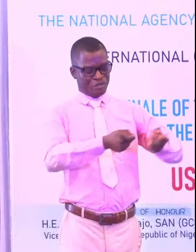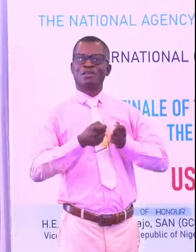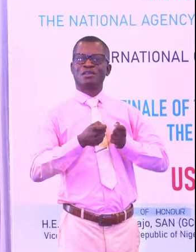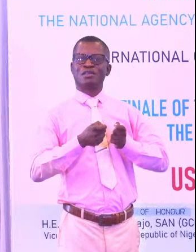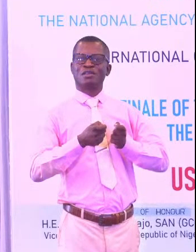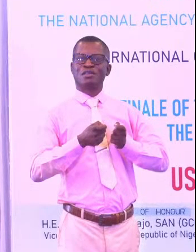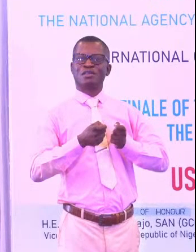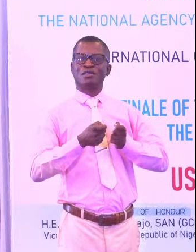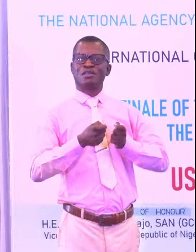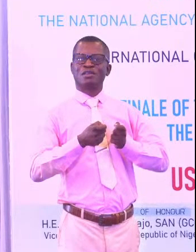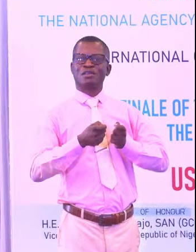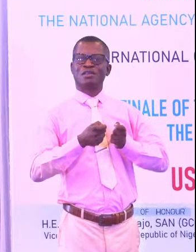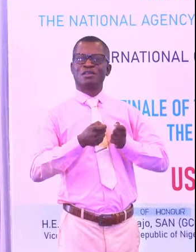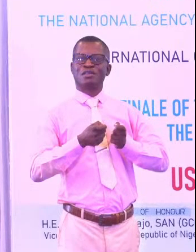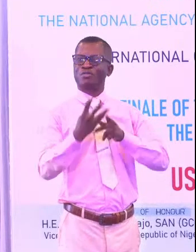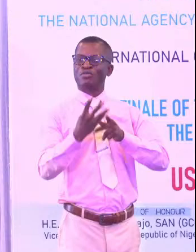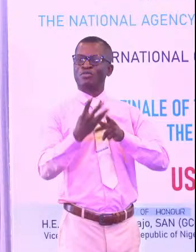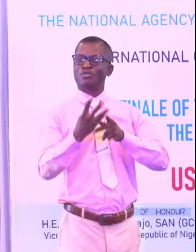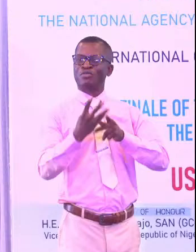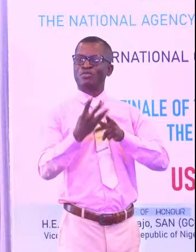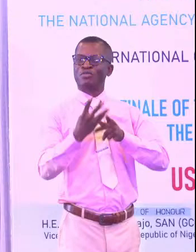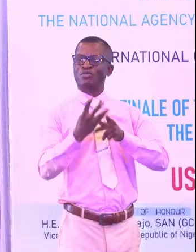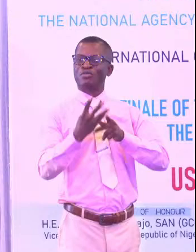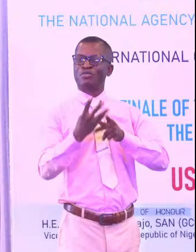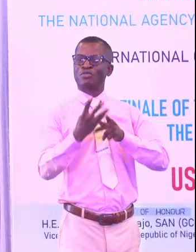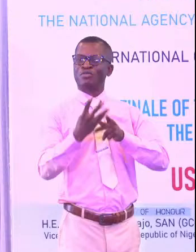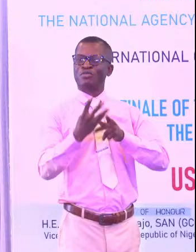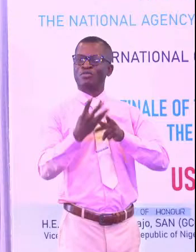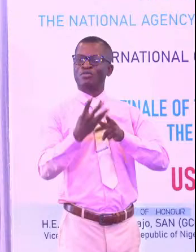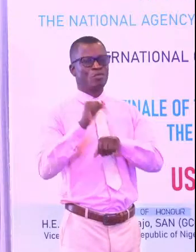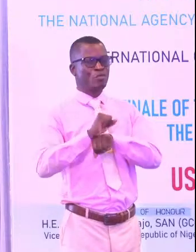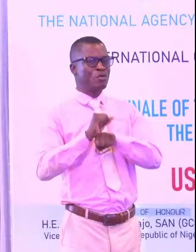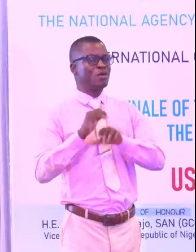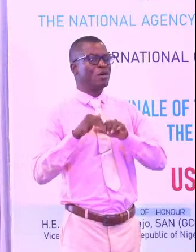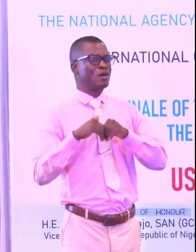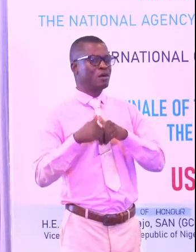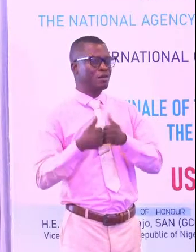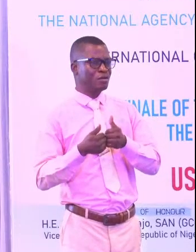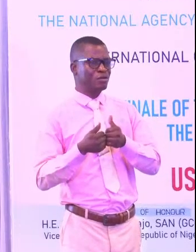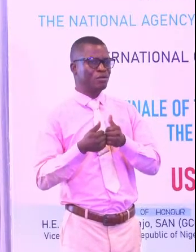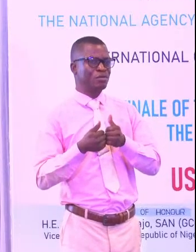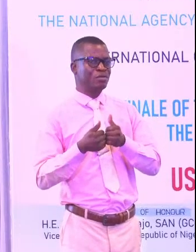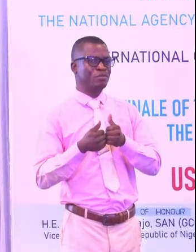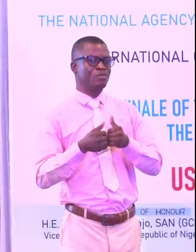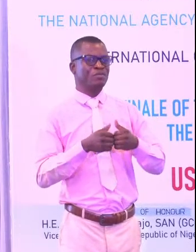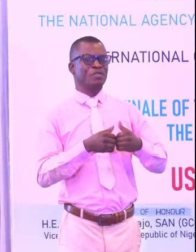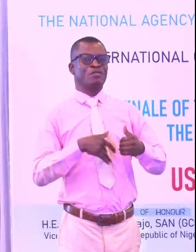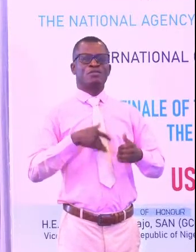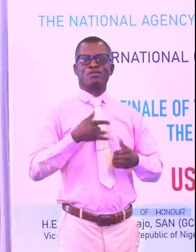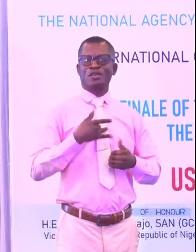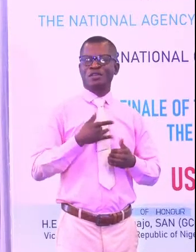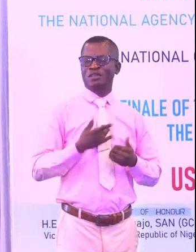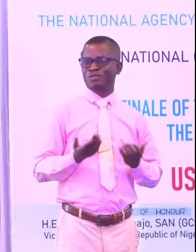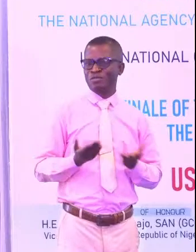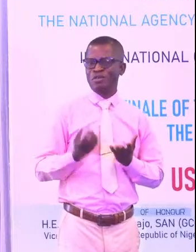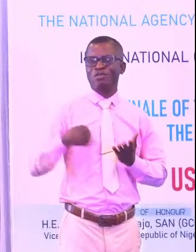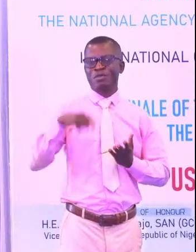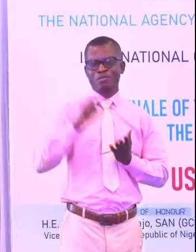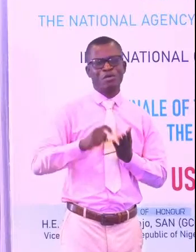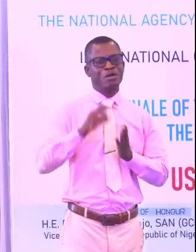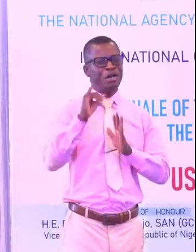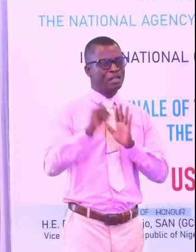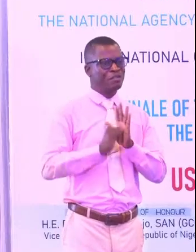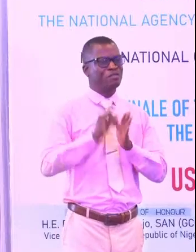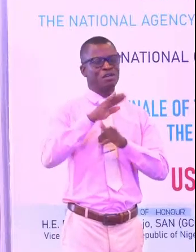involved? How do they operate? What's their motivation? We need to identify